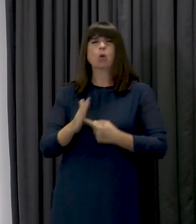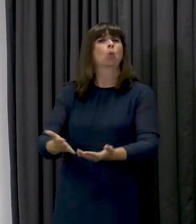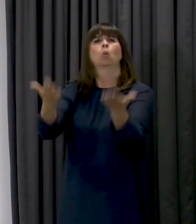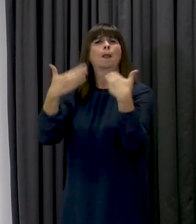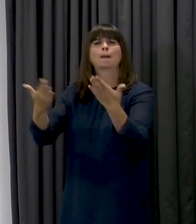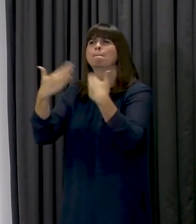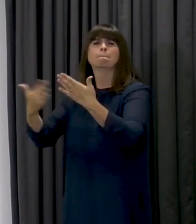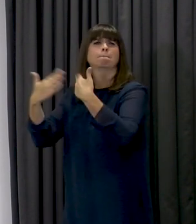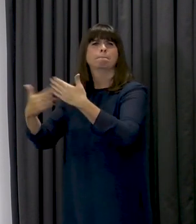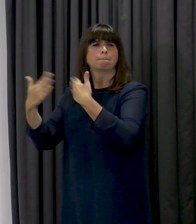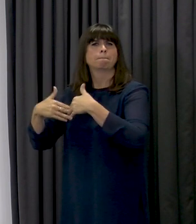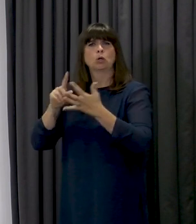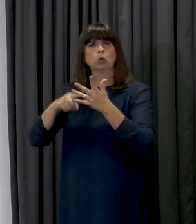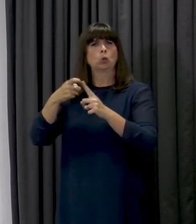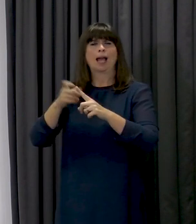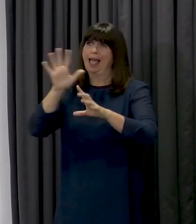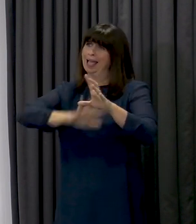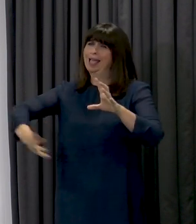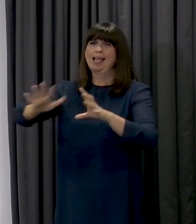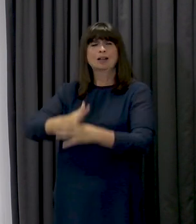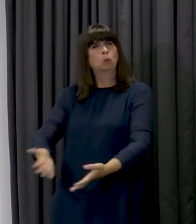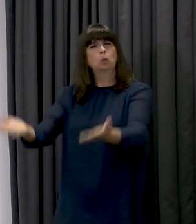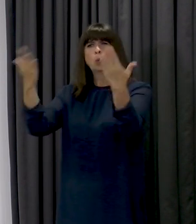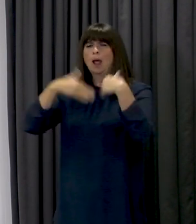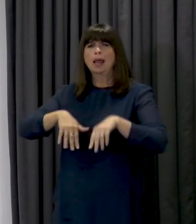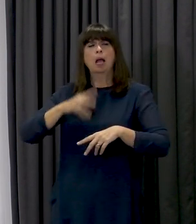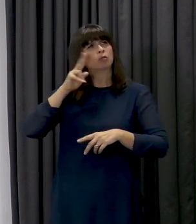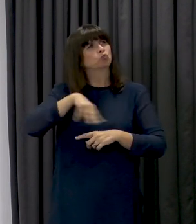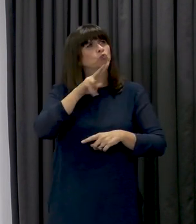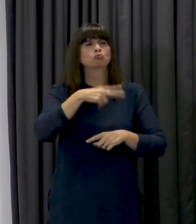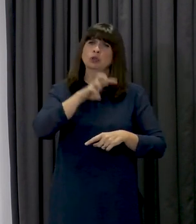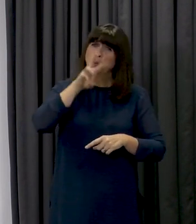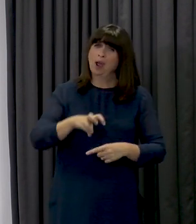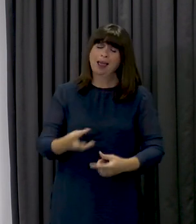from other parts of the United Kingdom to Wales, and we ask